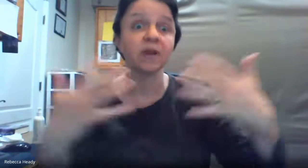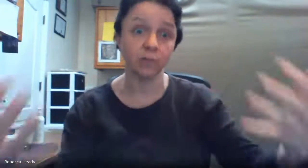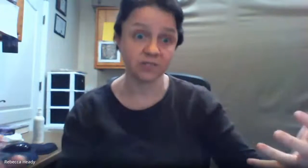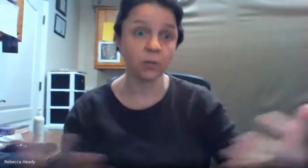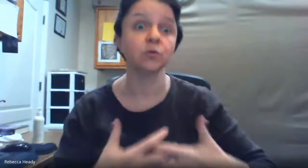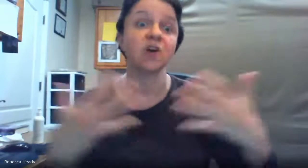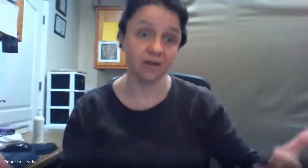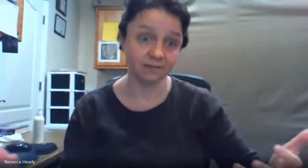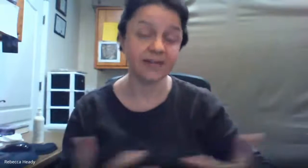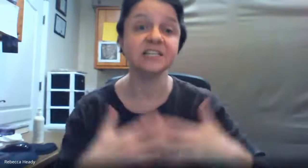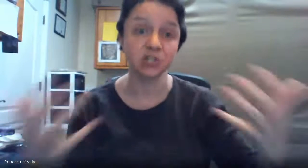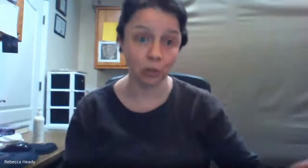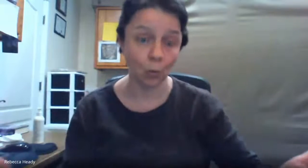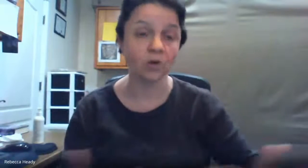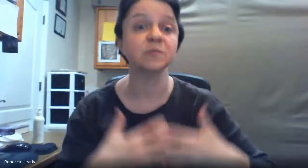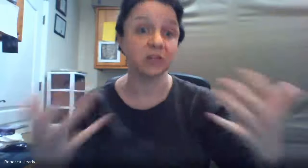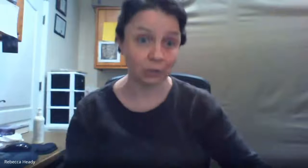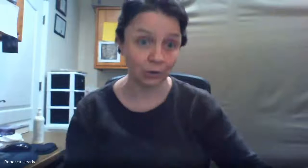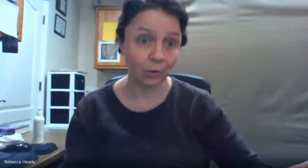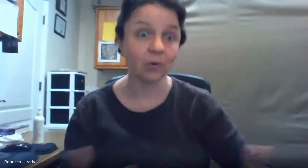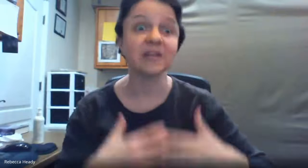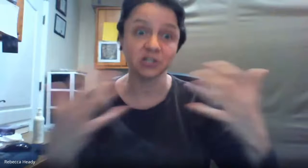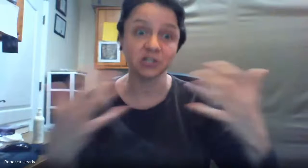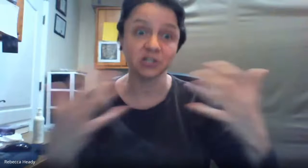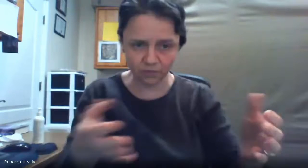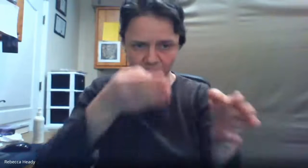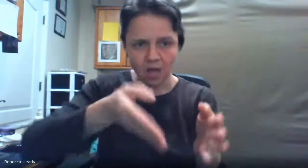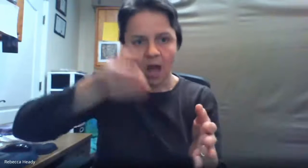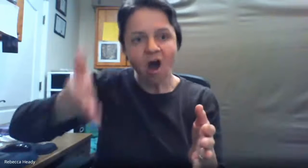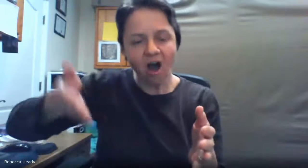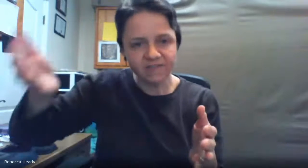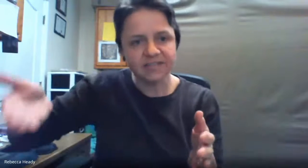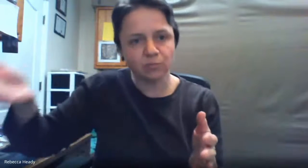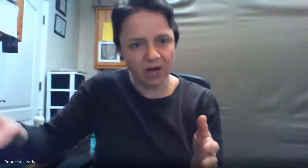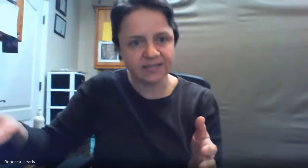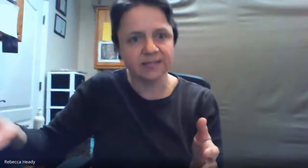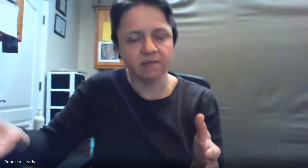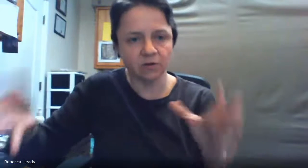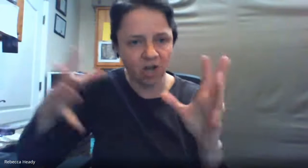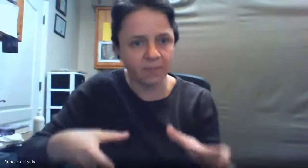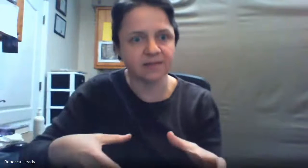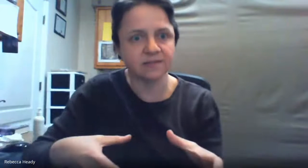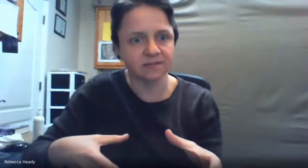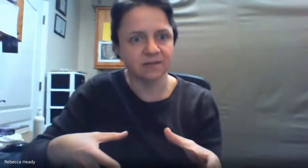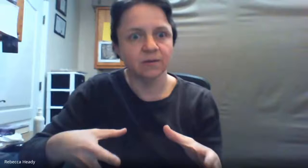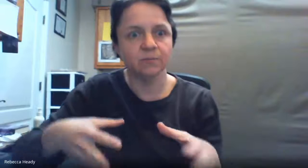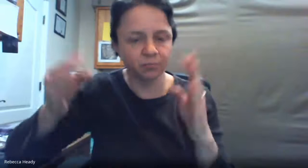interpreting for someone who's talking, like a teacher or a speaker or a lecturer. So there's obvious breaks in their topics